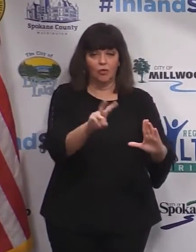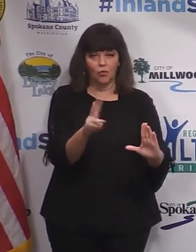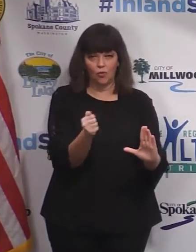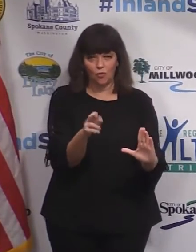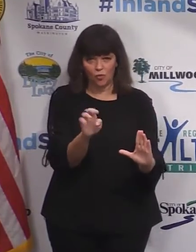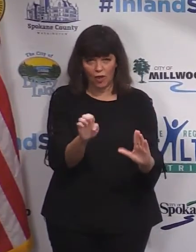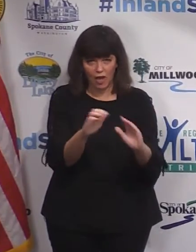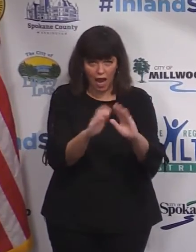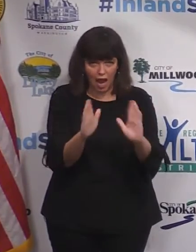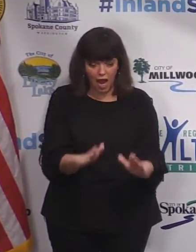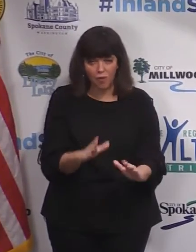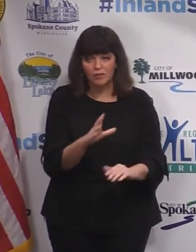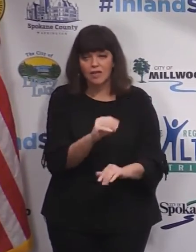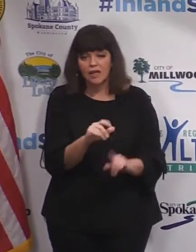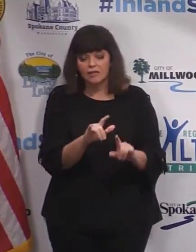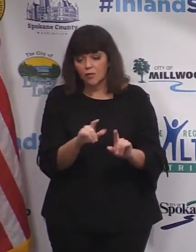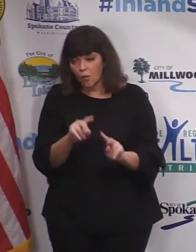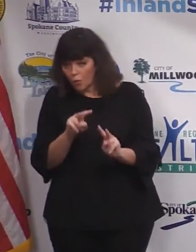they come in.